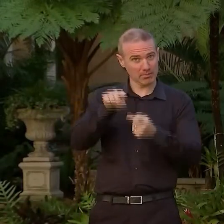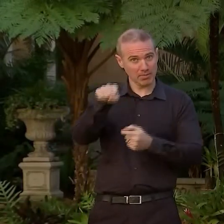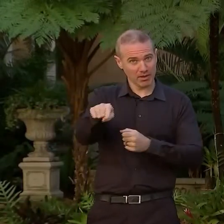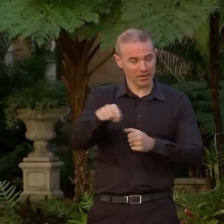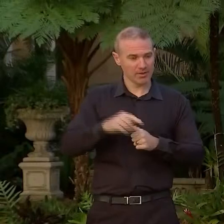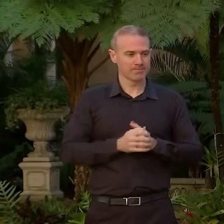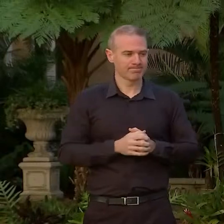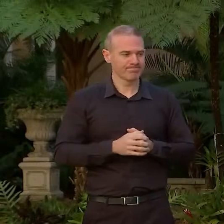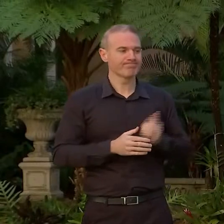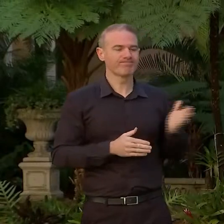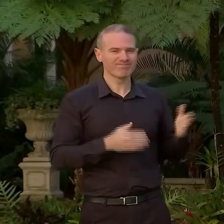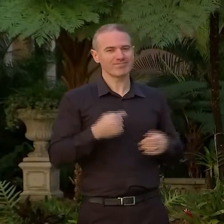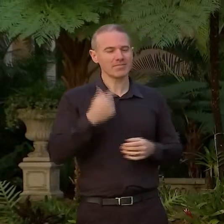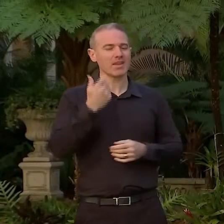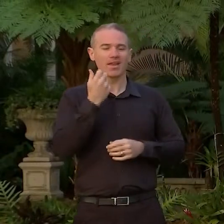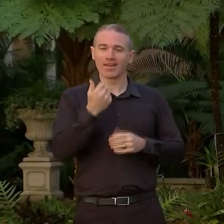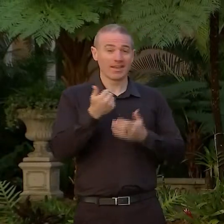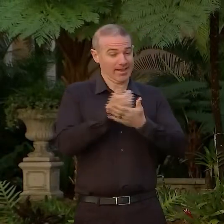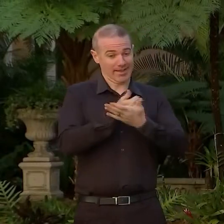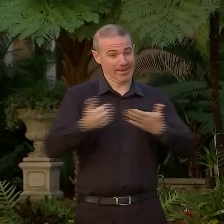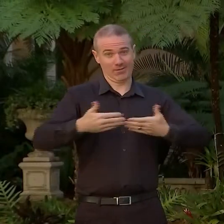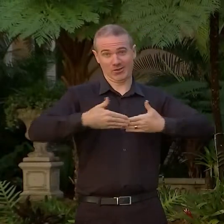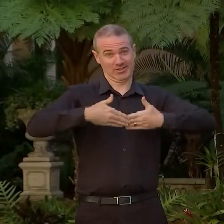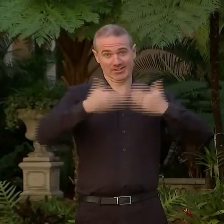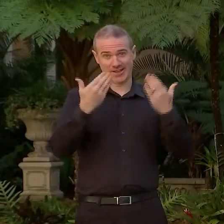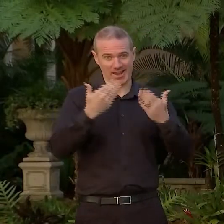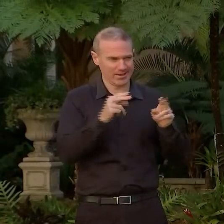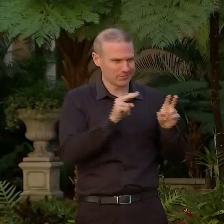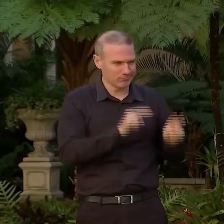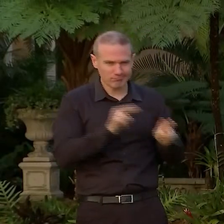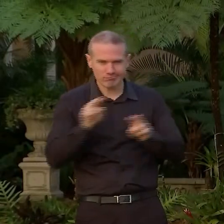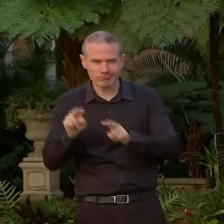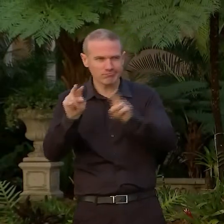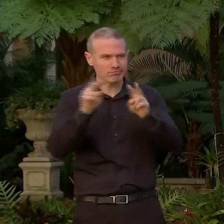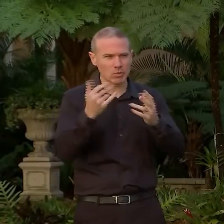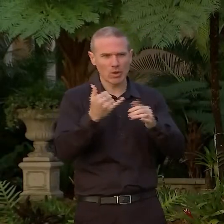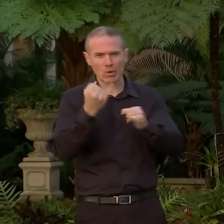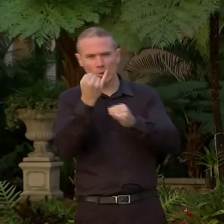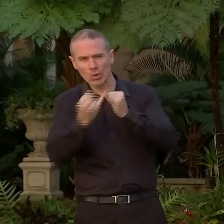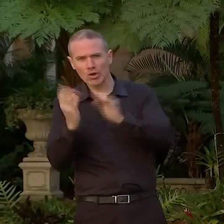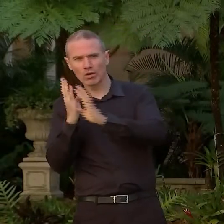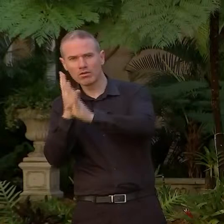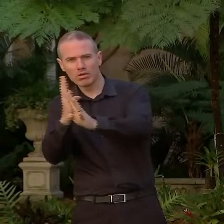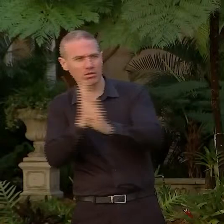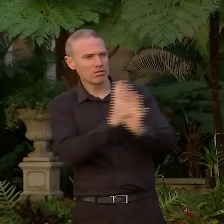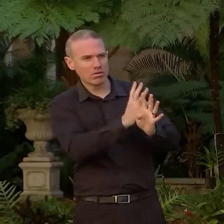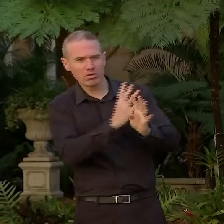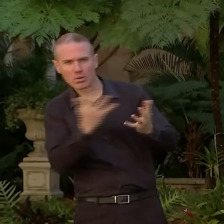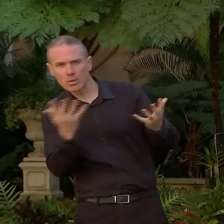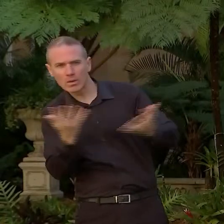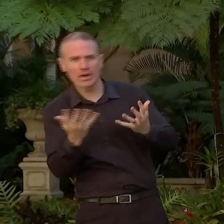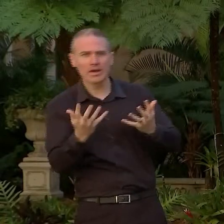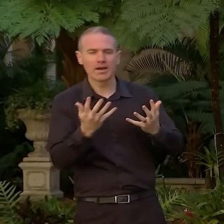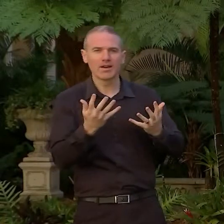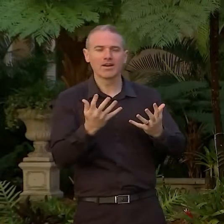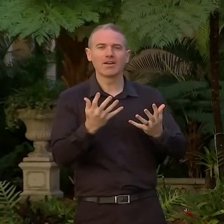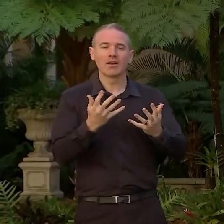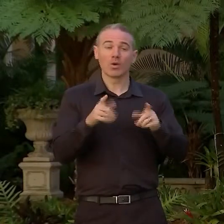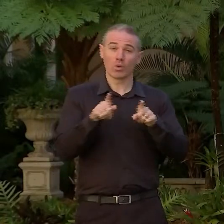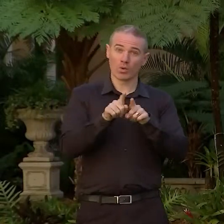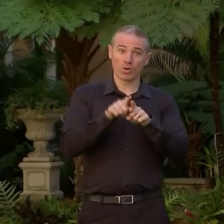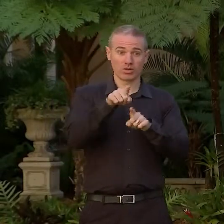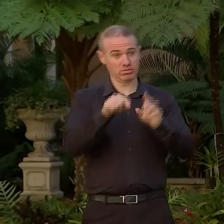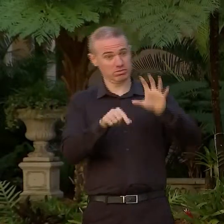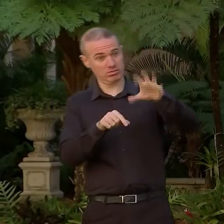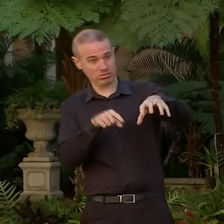assess these things on a daily basis as to where the demand is, the capabilities of the